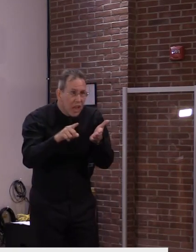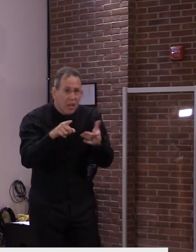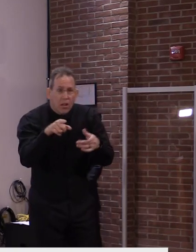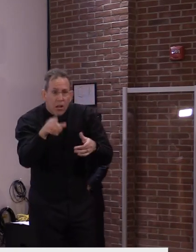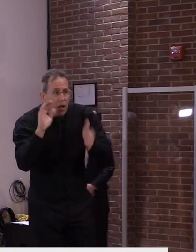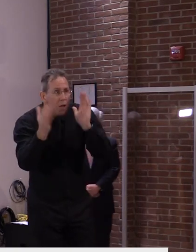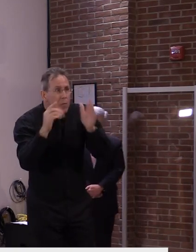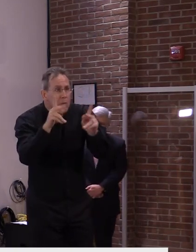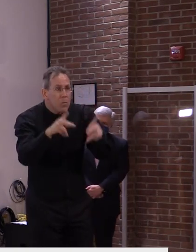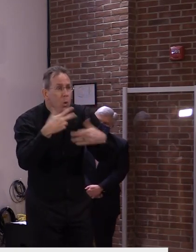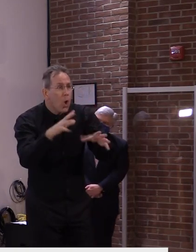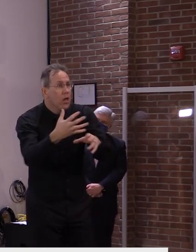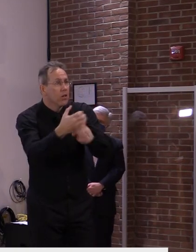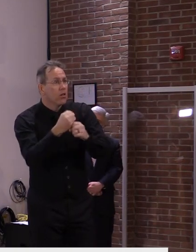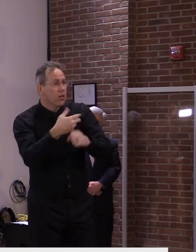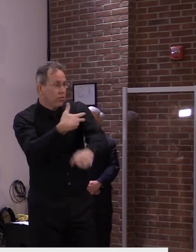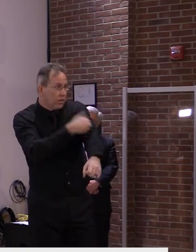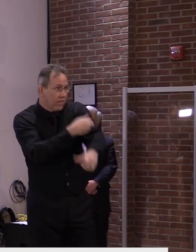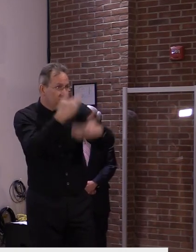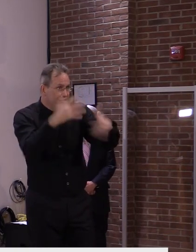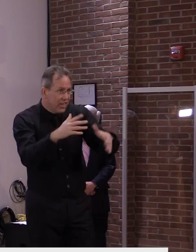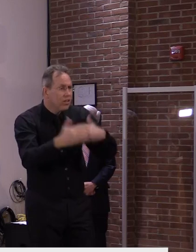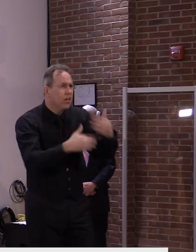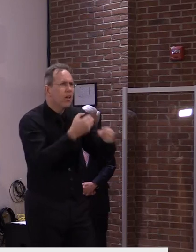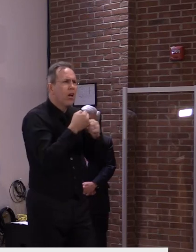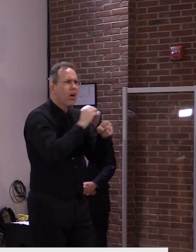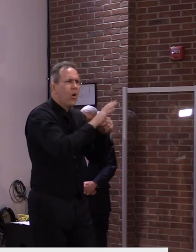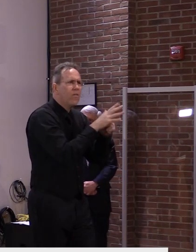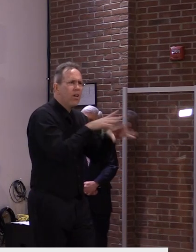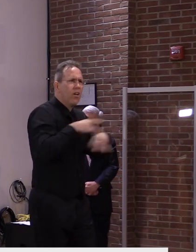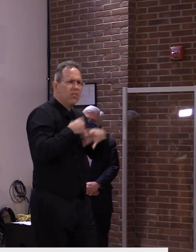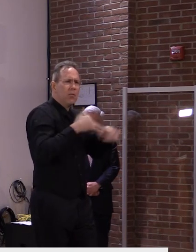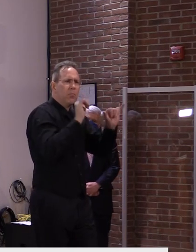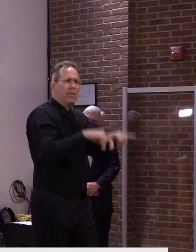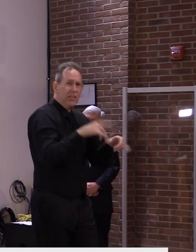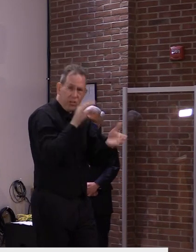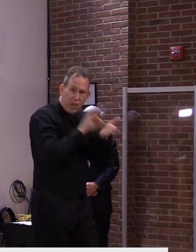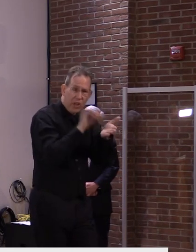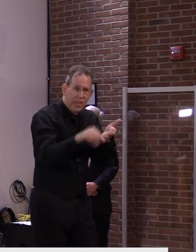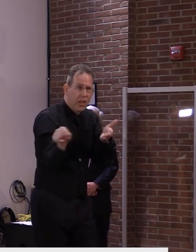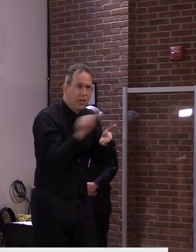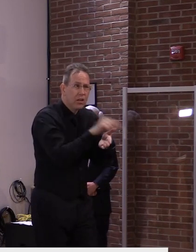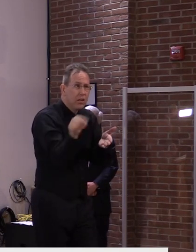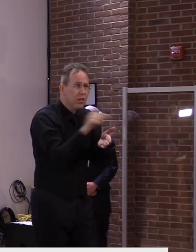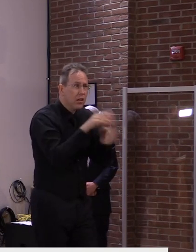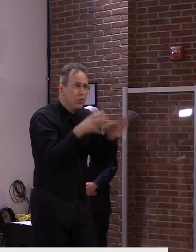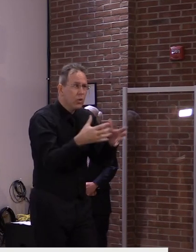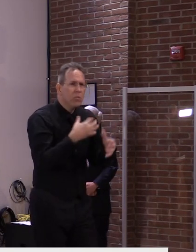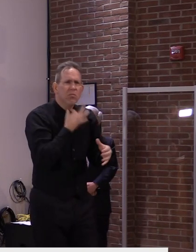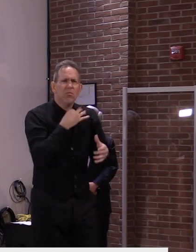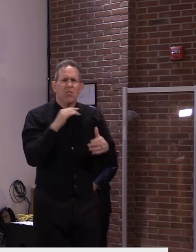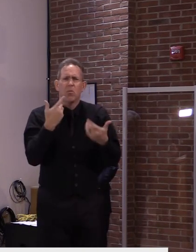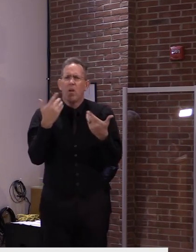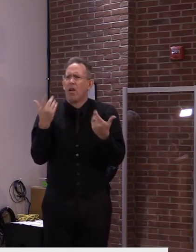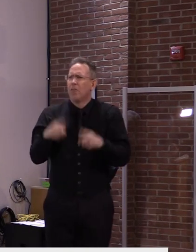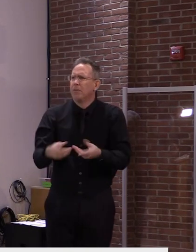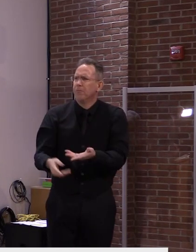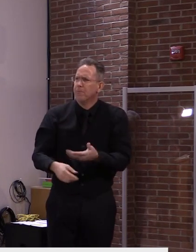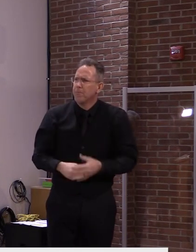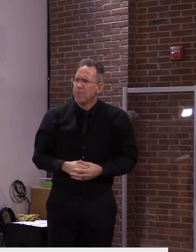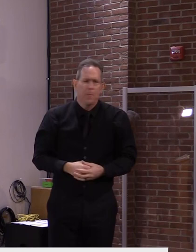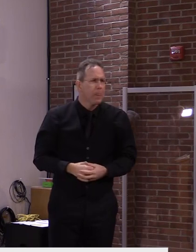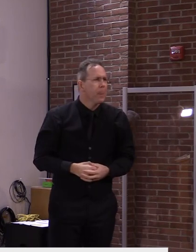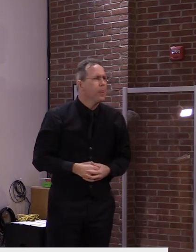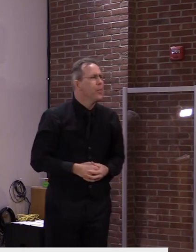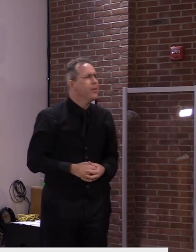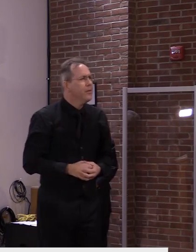people are testing positive that have already been vaccinated? And so what's that data showing? So right now the